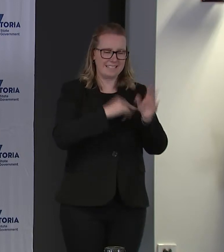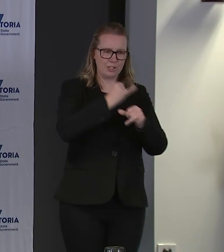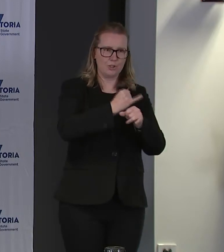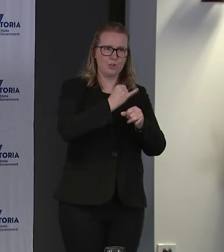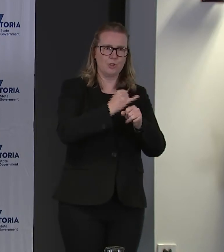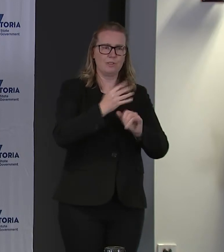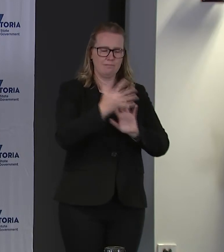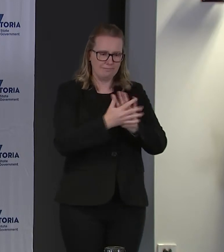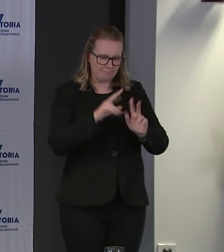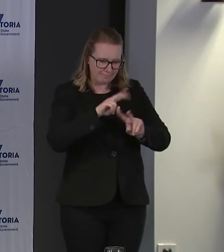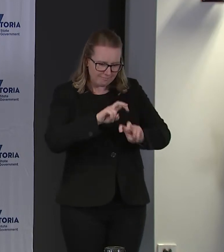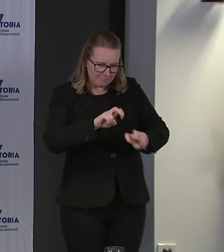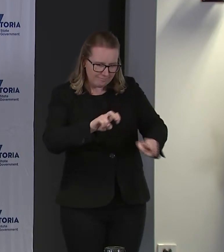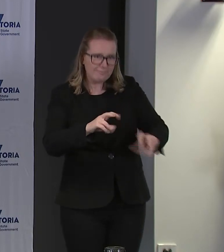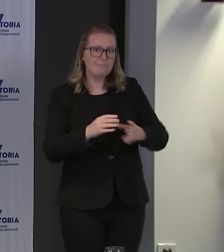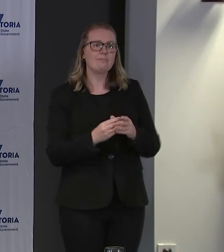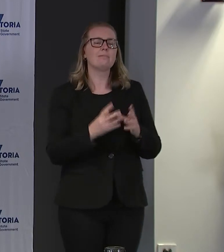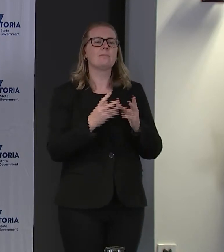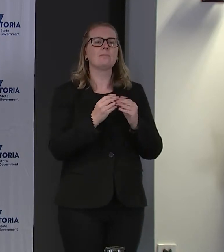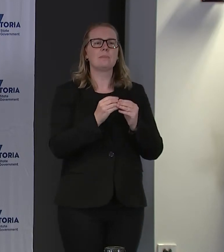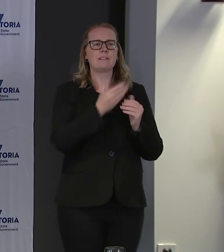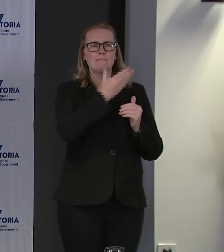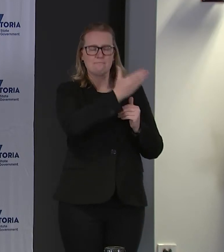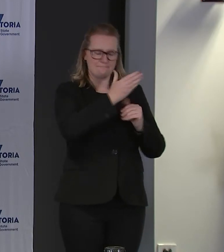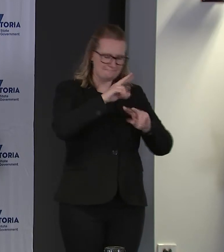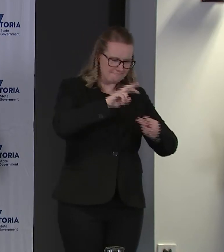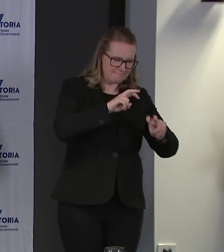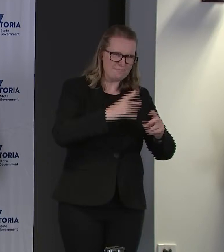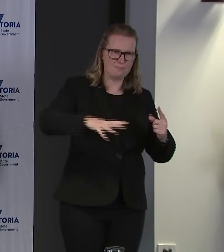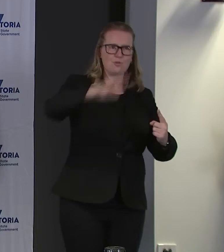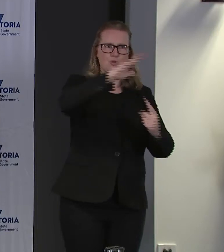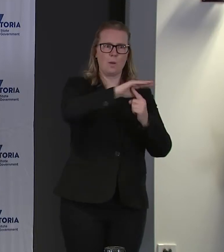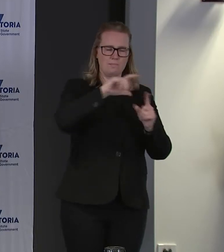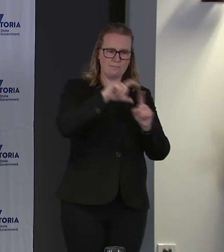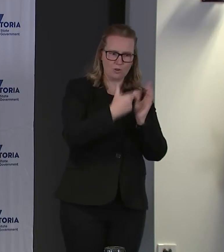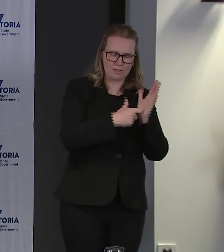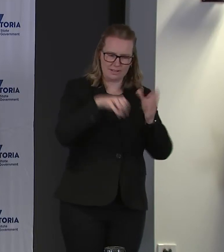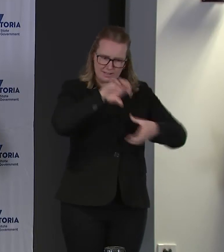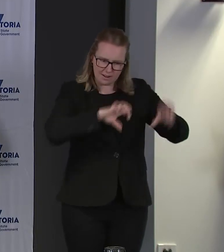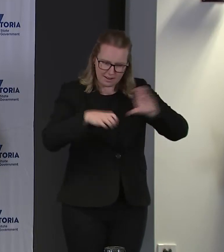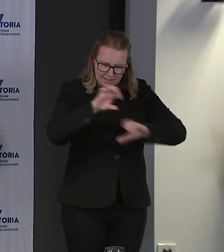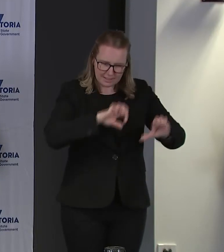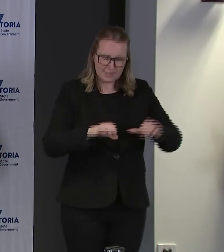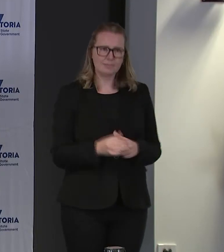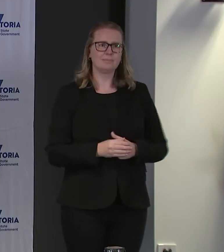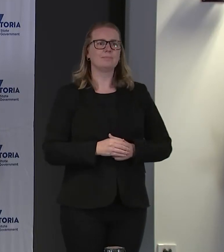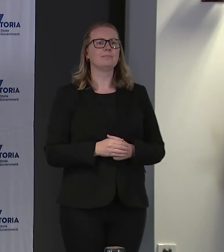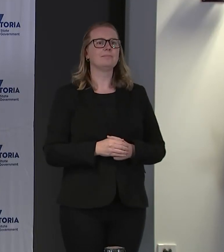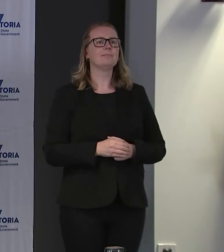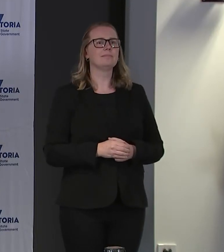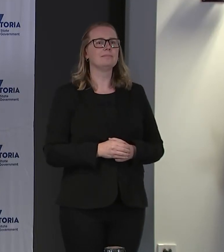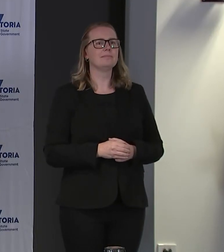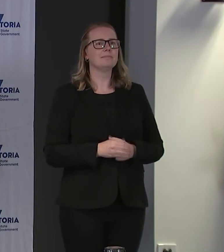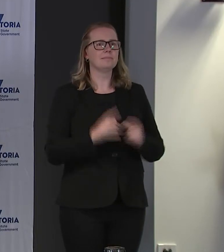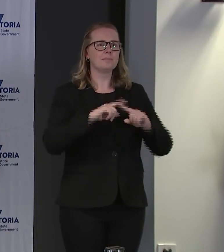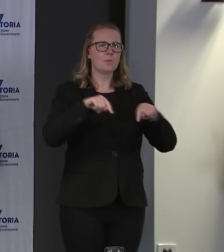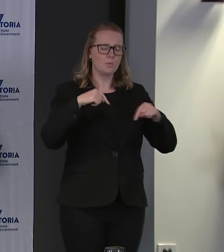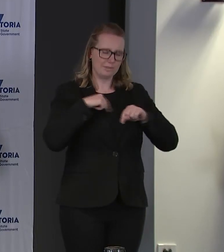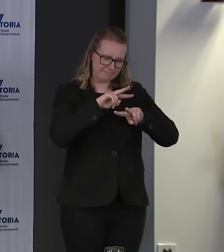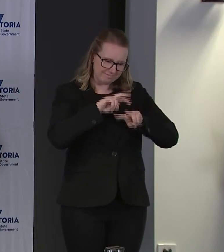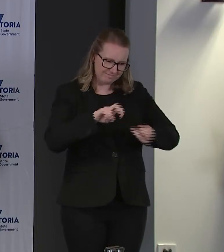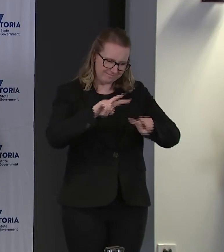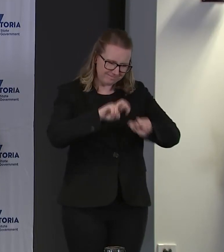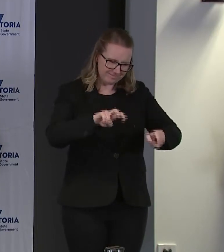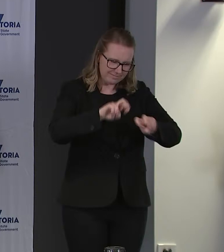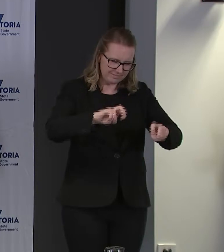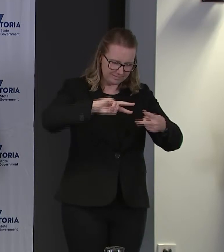done under the leadership of Professor Ben Howden. At the moment, we're, of course, sequencing all of the locally acquired cases